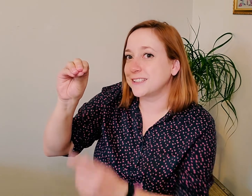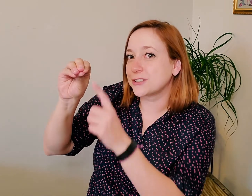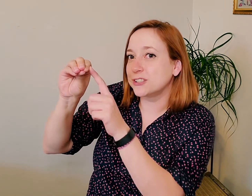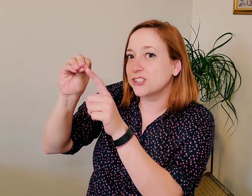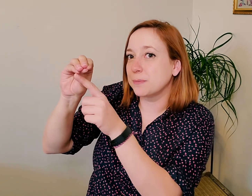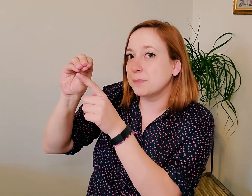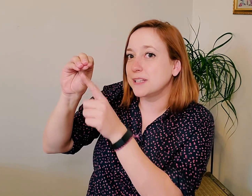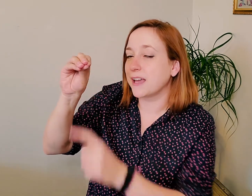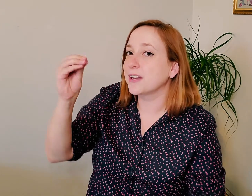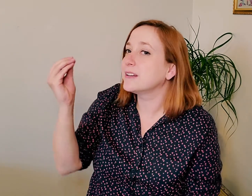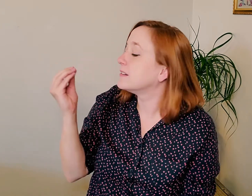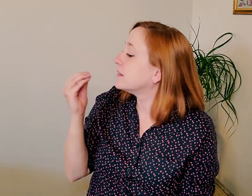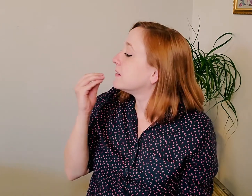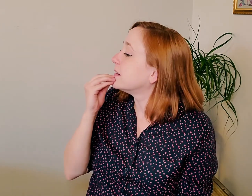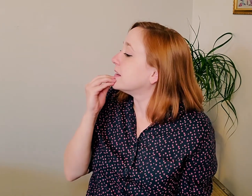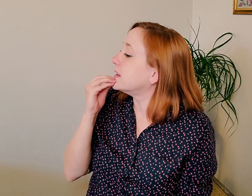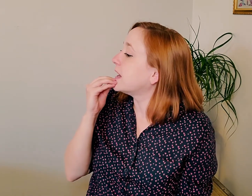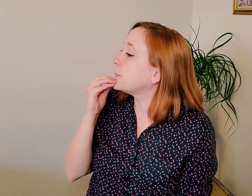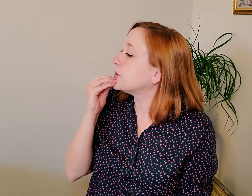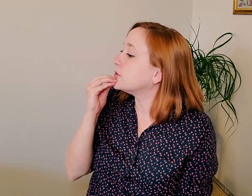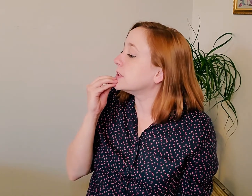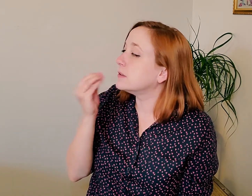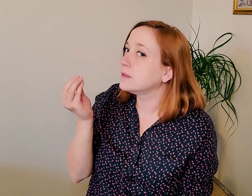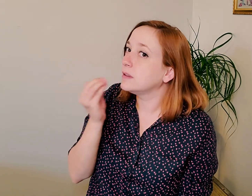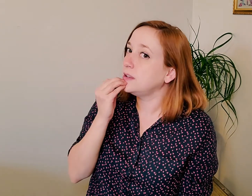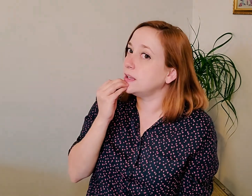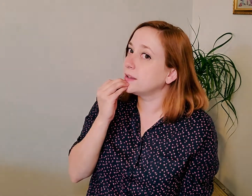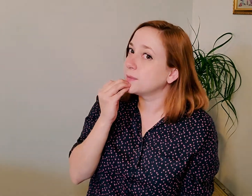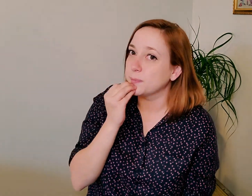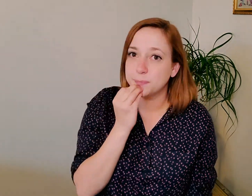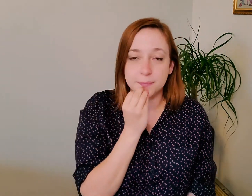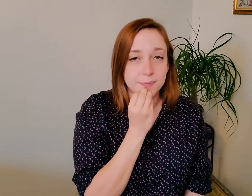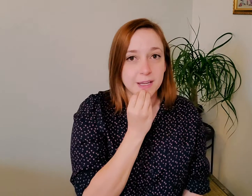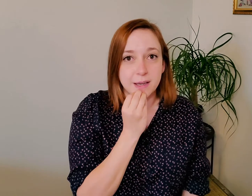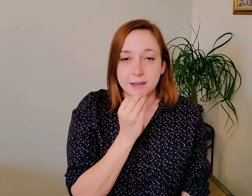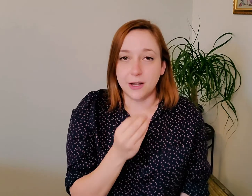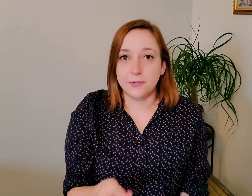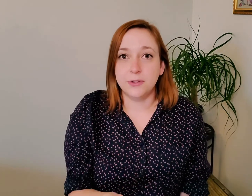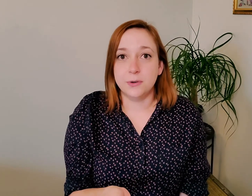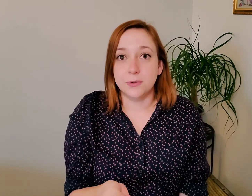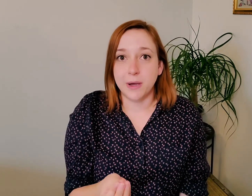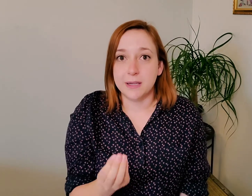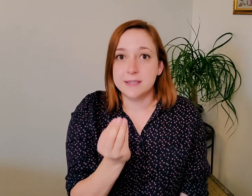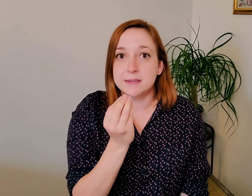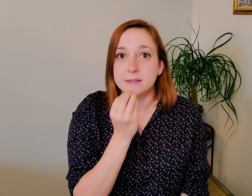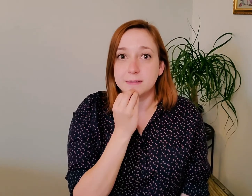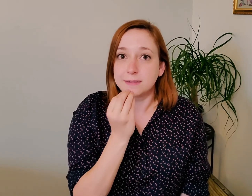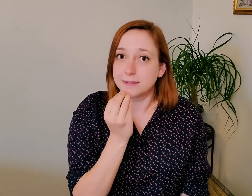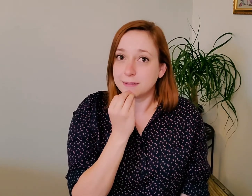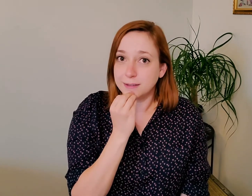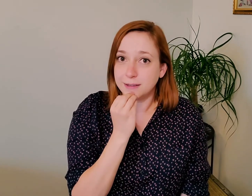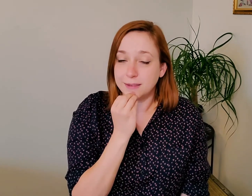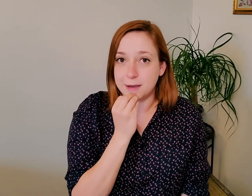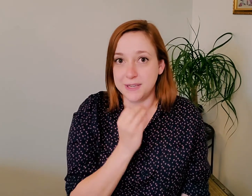scrunch them up together, and then tap your chin. Eat. Now if you do it twice, that means